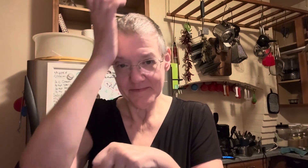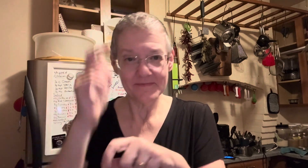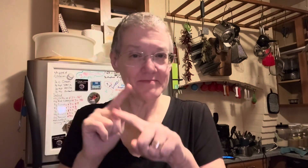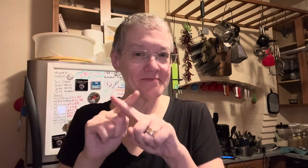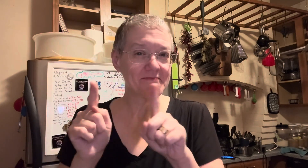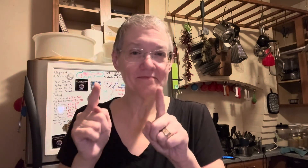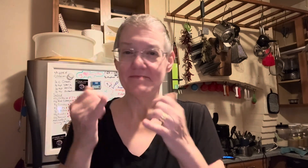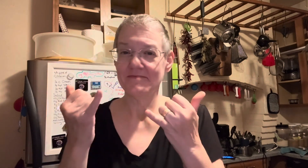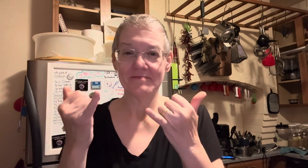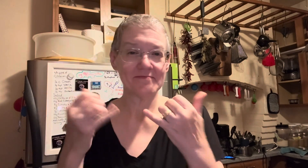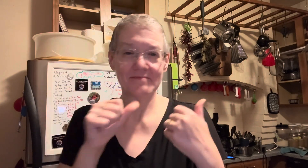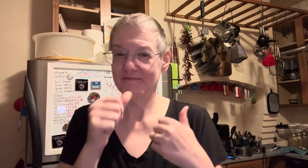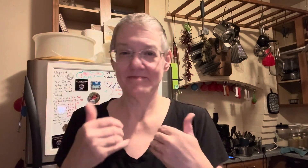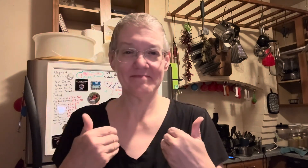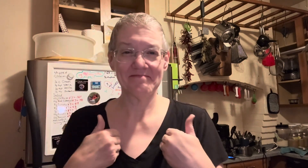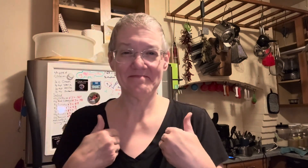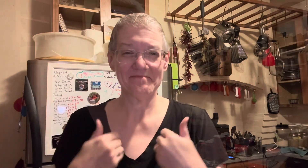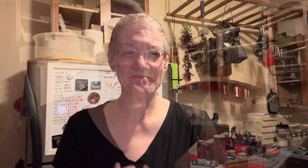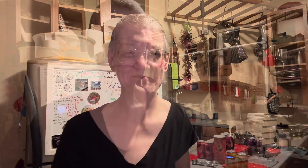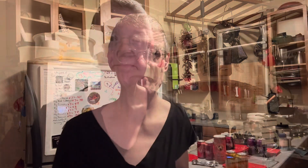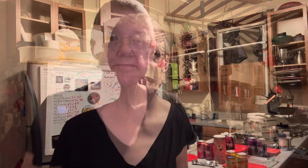red cabbage, but I'm all out.